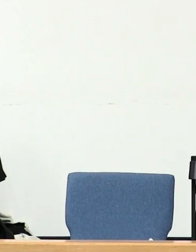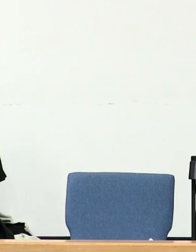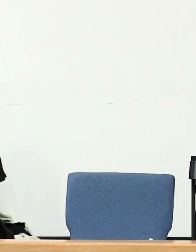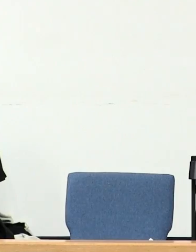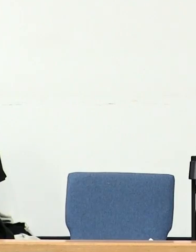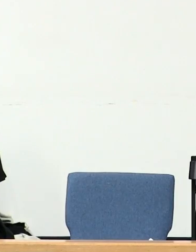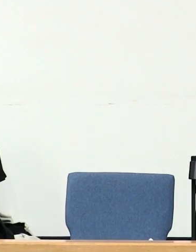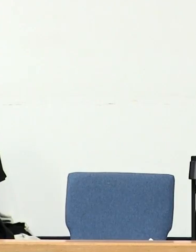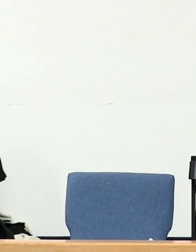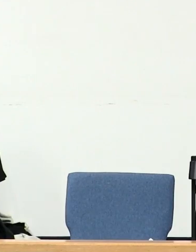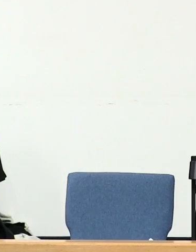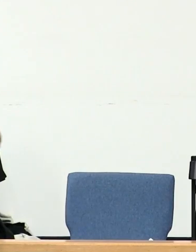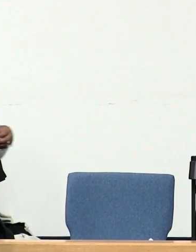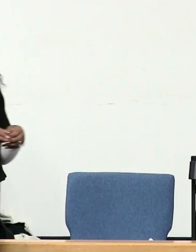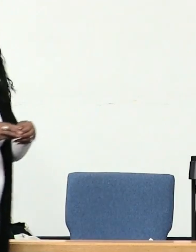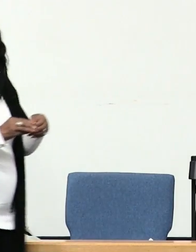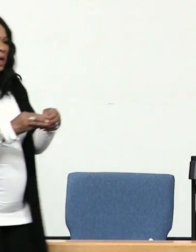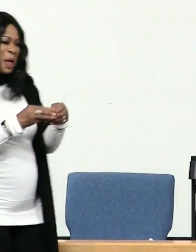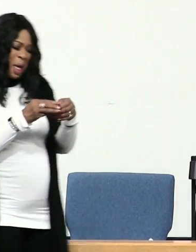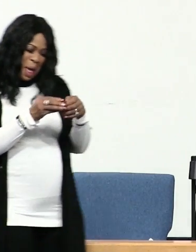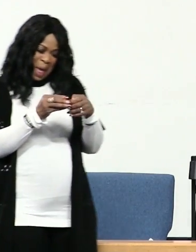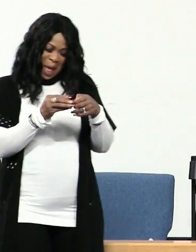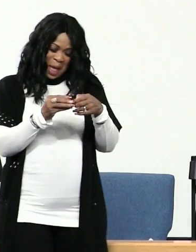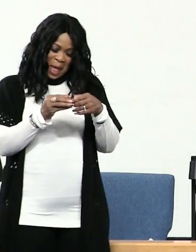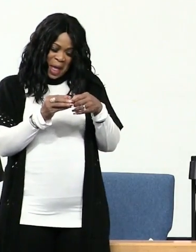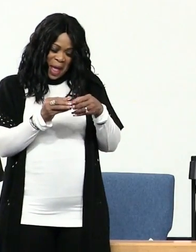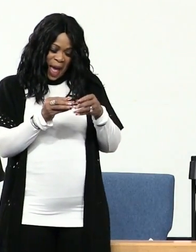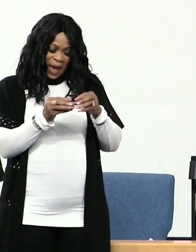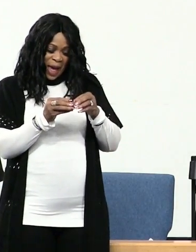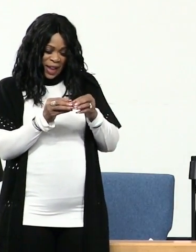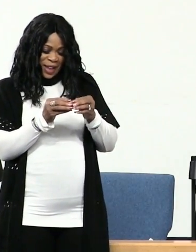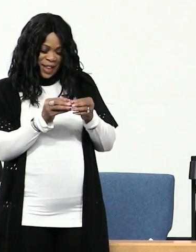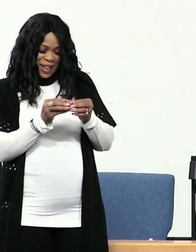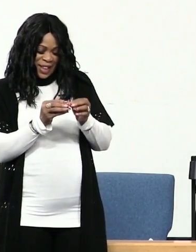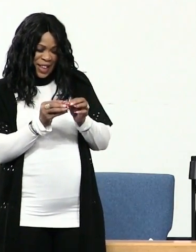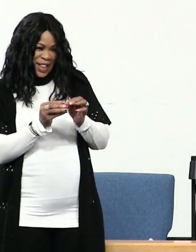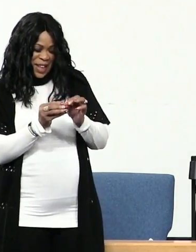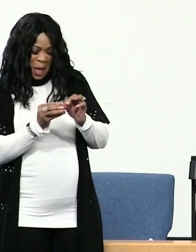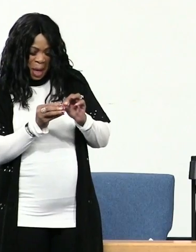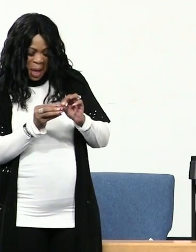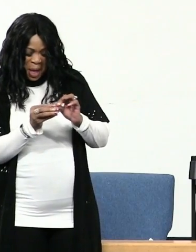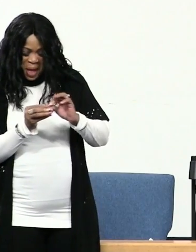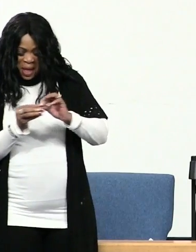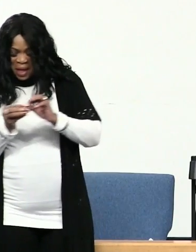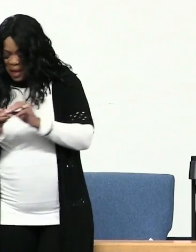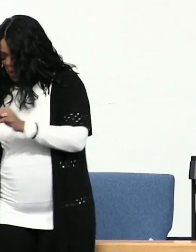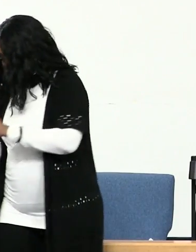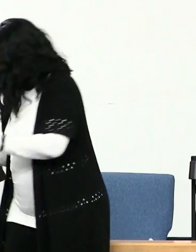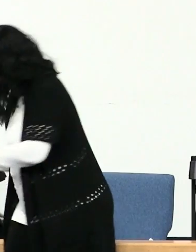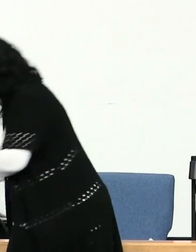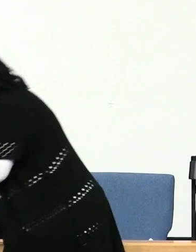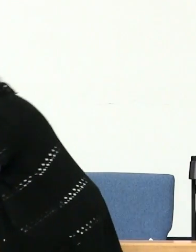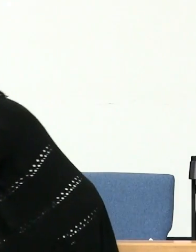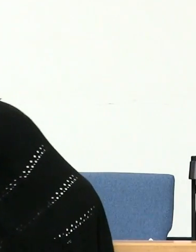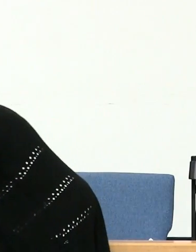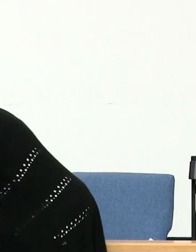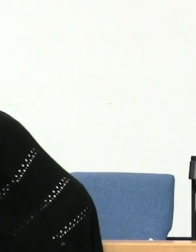Yeah, that's Sister Donna. You need some help? I got it. Okay.